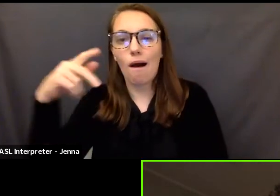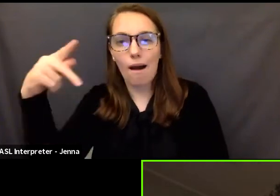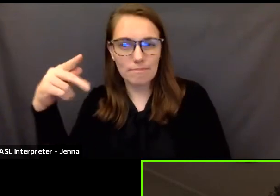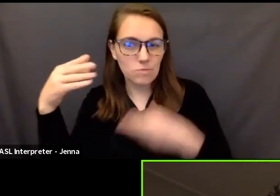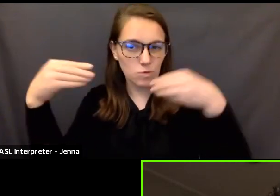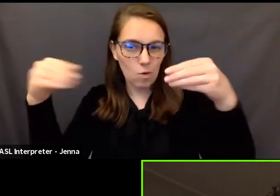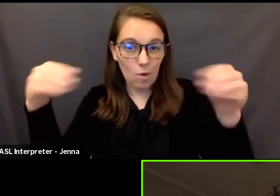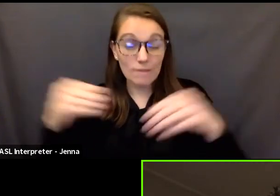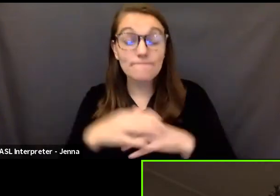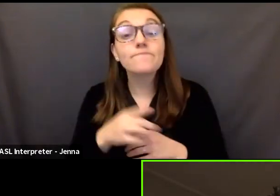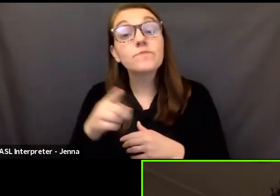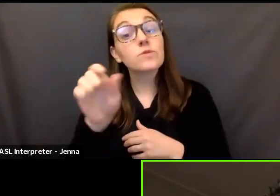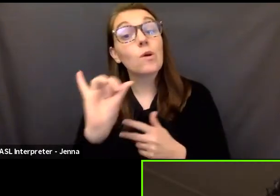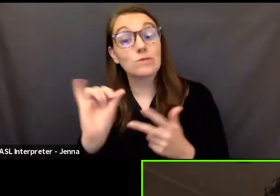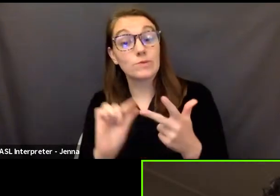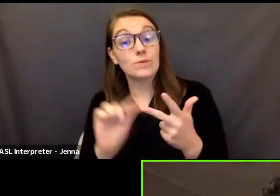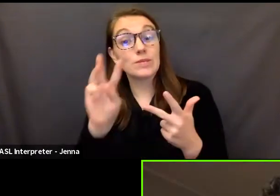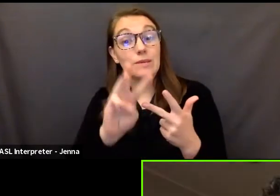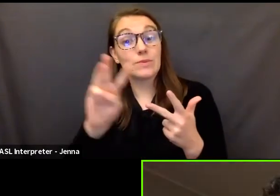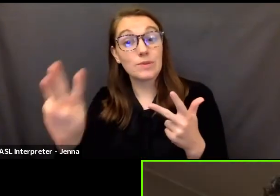at